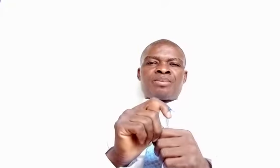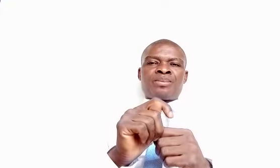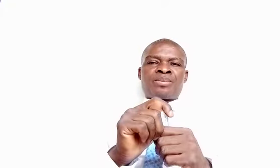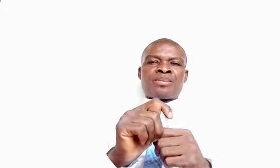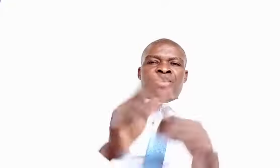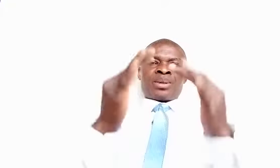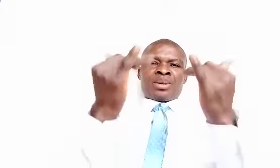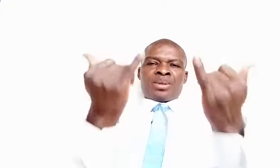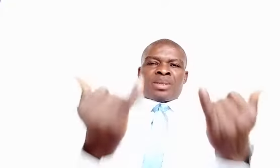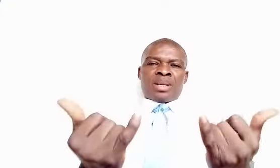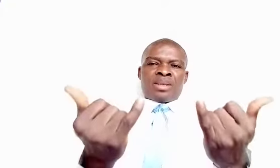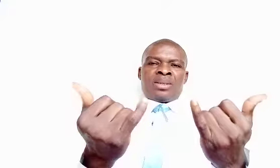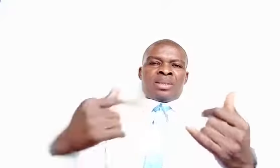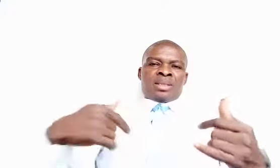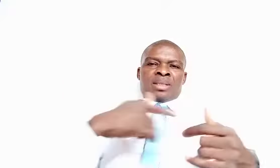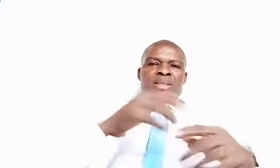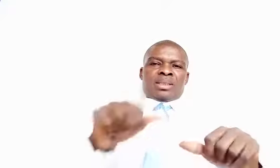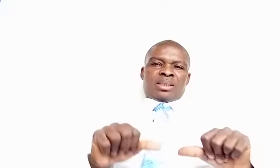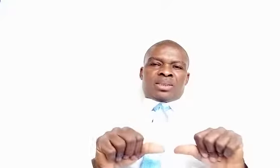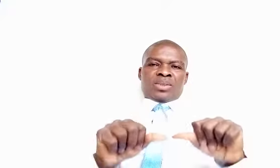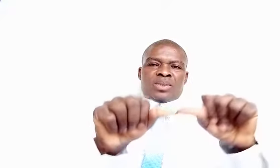Now, let us discuss the topic in details.